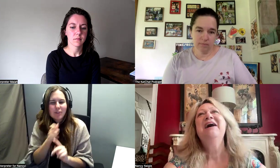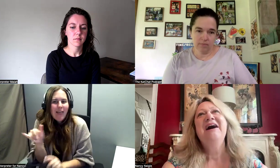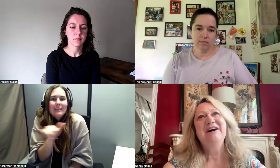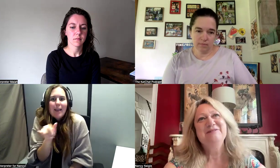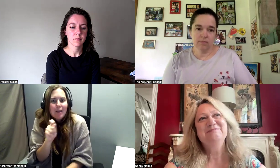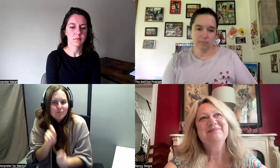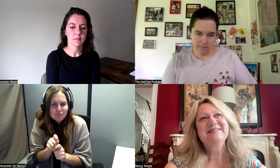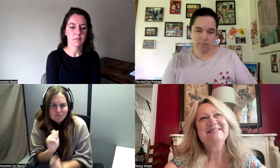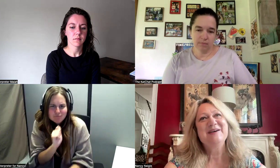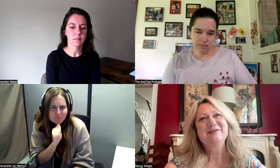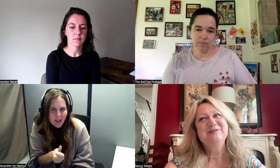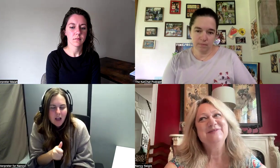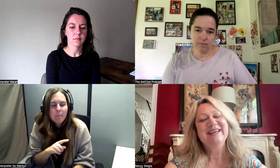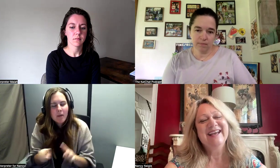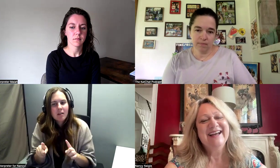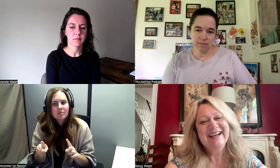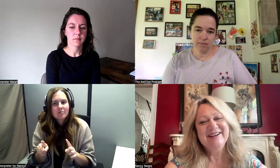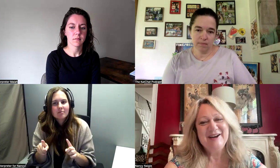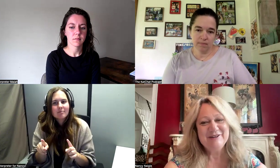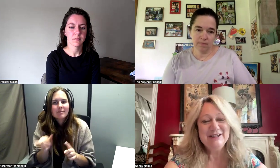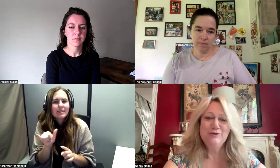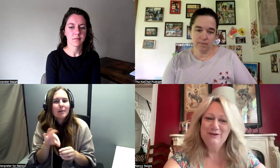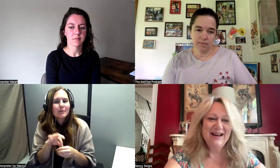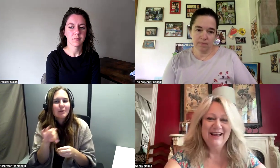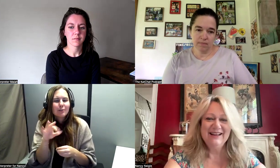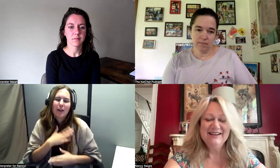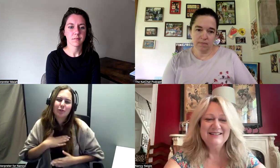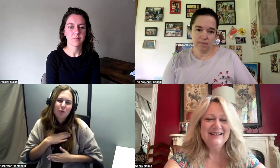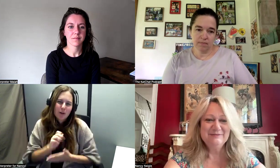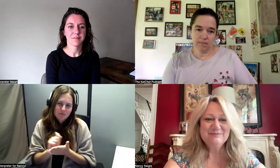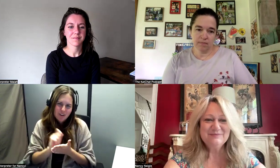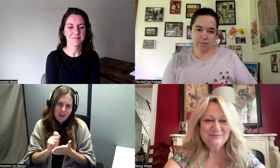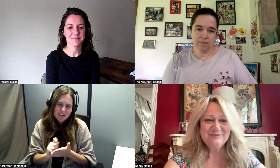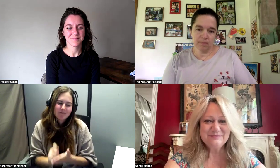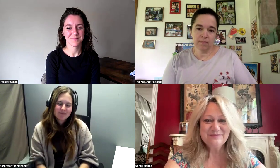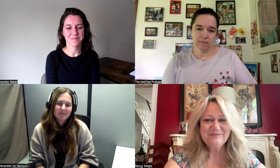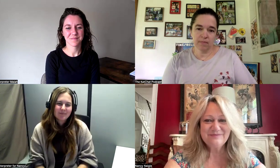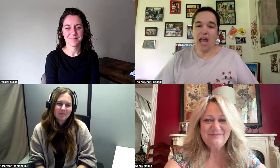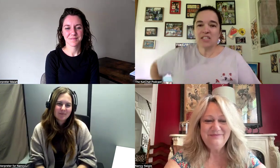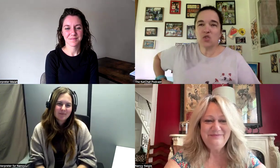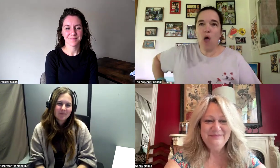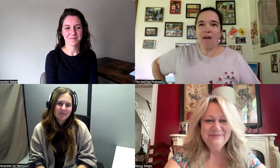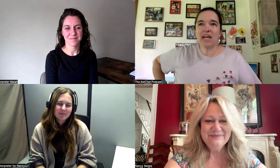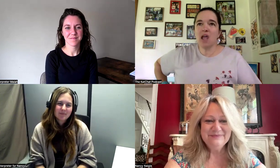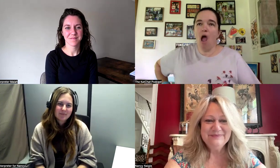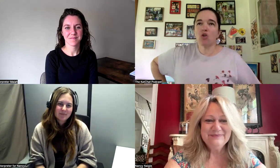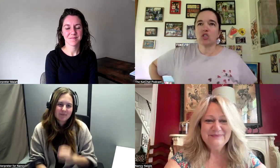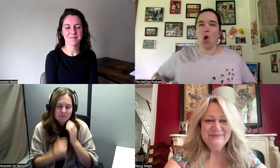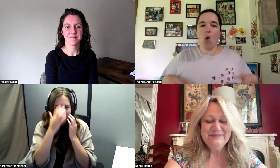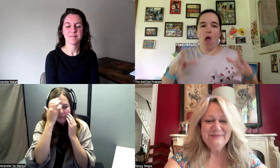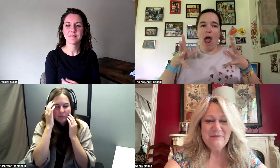same. So yeah, I really enjoyed writing it. I did. Did you have